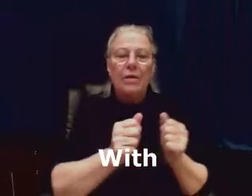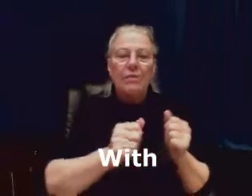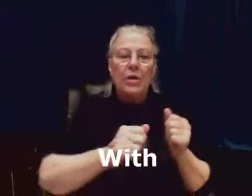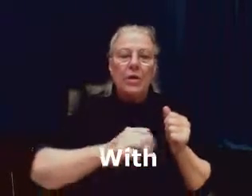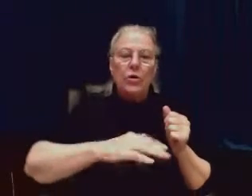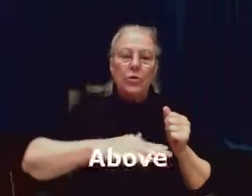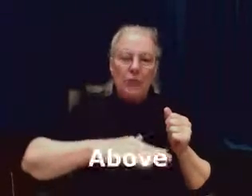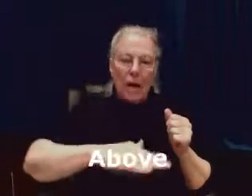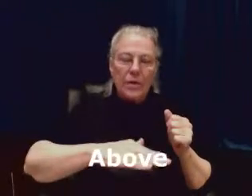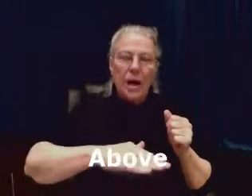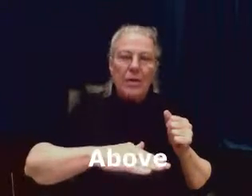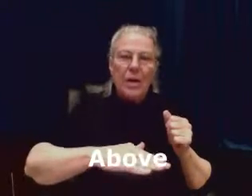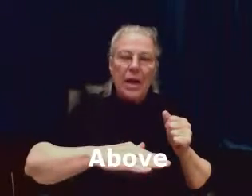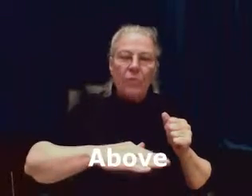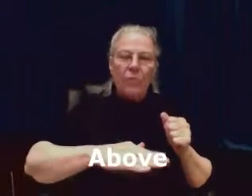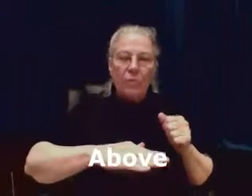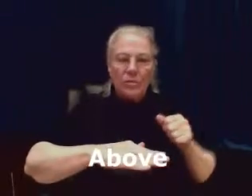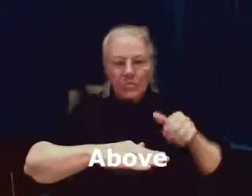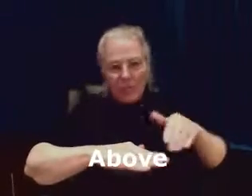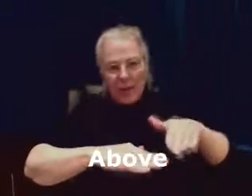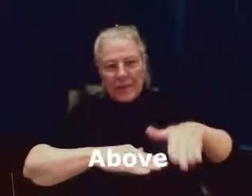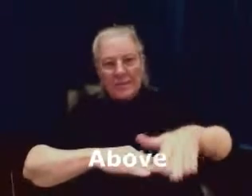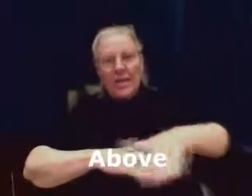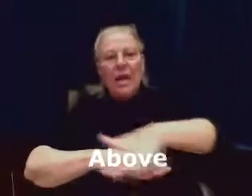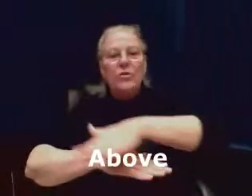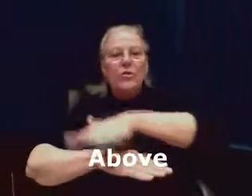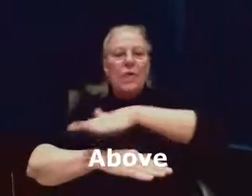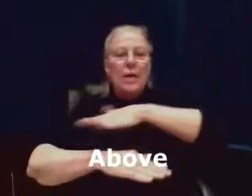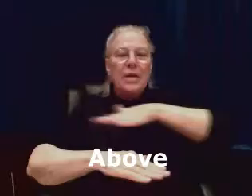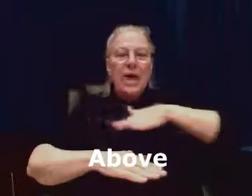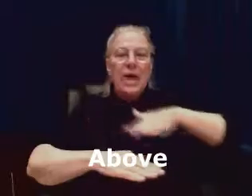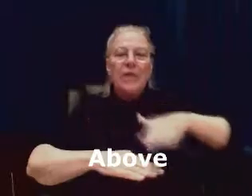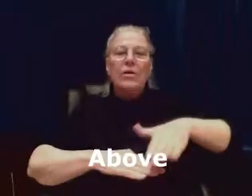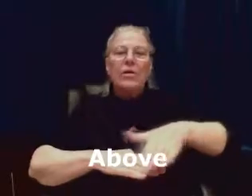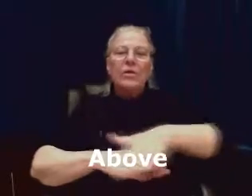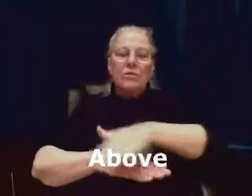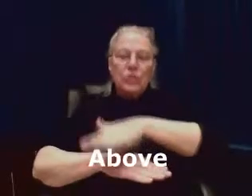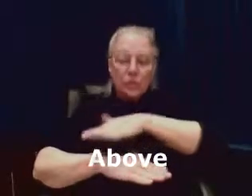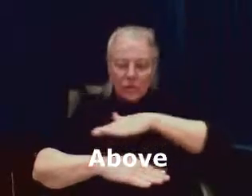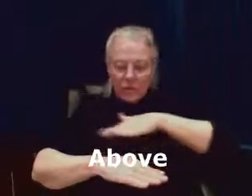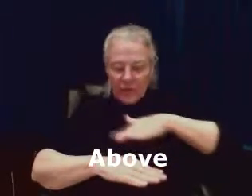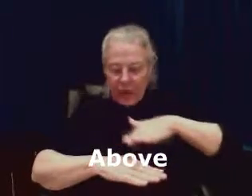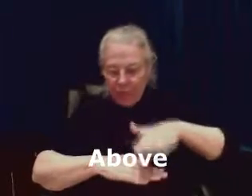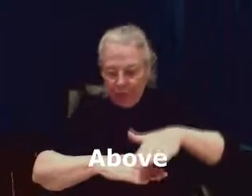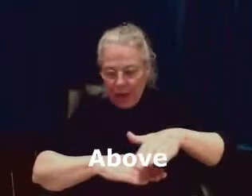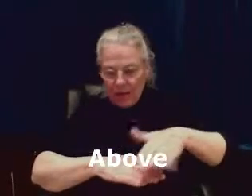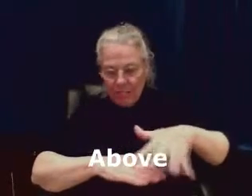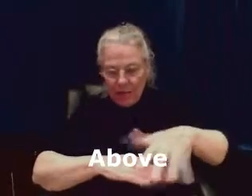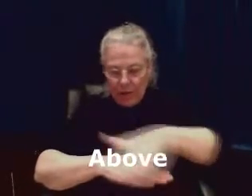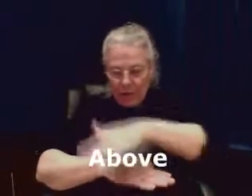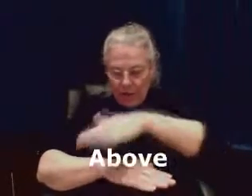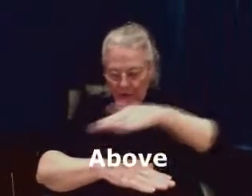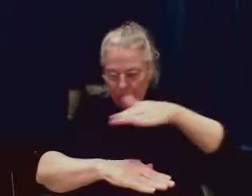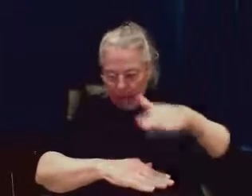Above, your non-dominant hand forms the base and your dominant hand circles above.